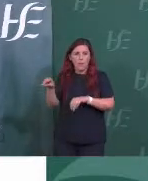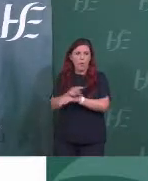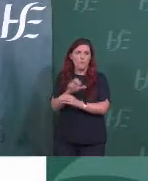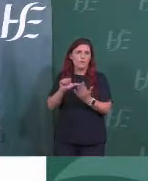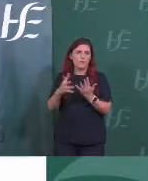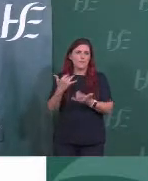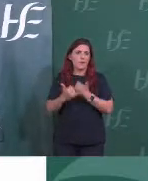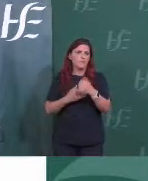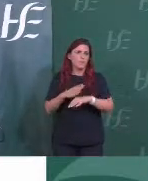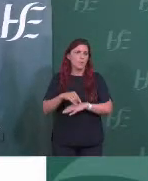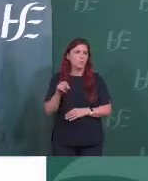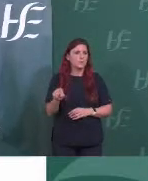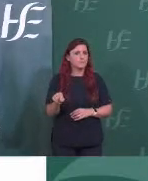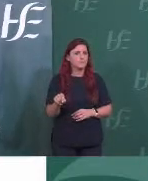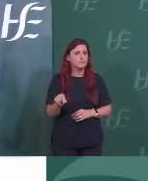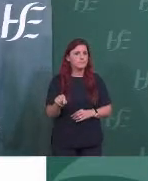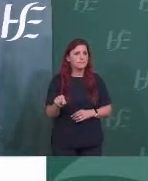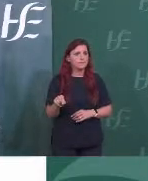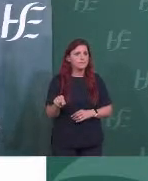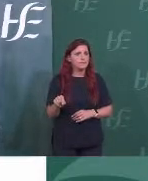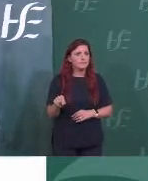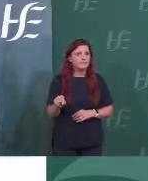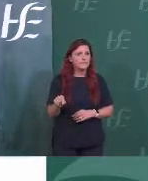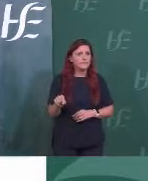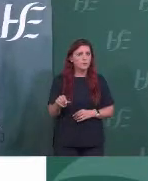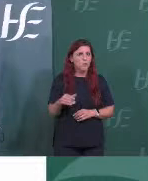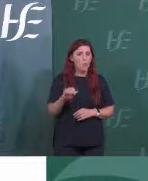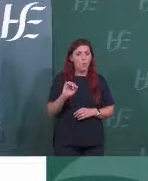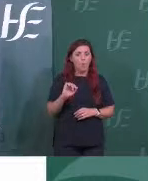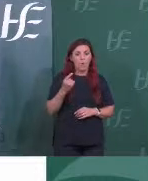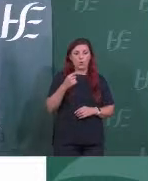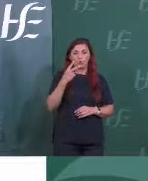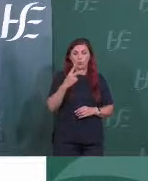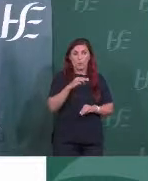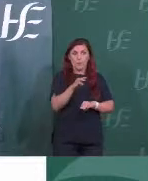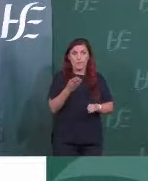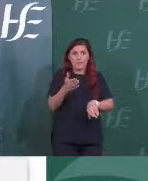vaccinated deaths, only 2 people died 14 days after being fully vaccinated.